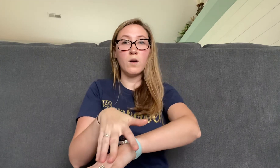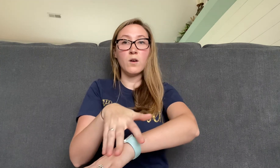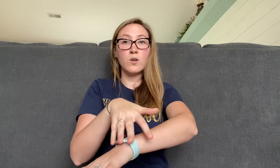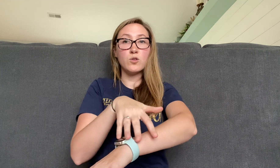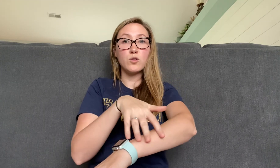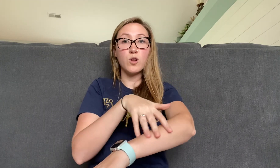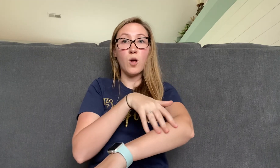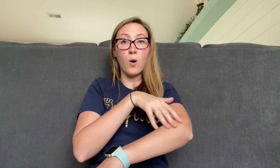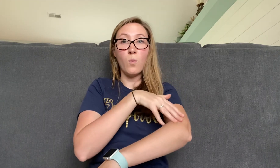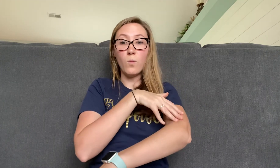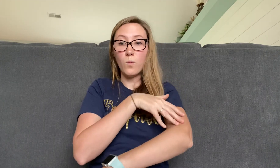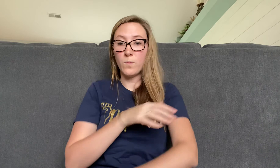slow,